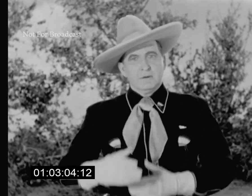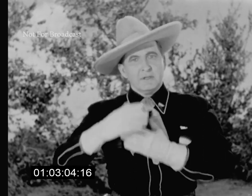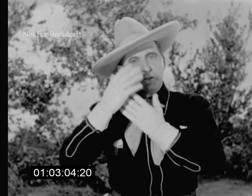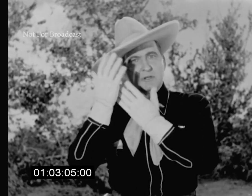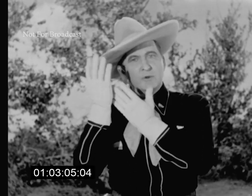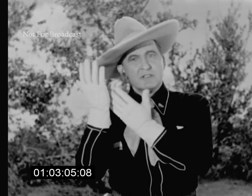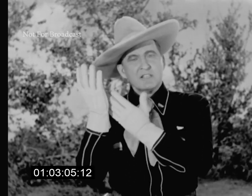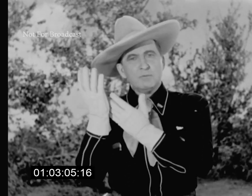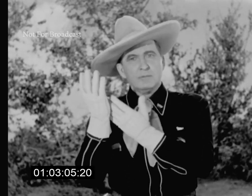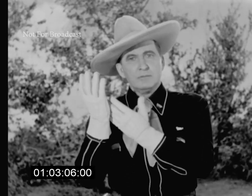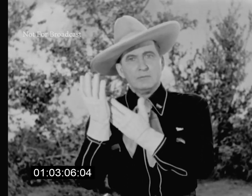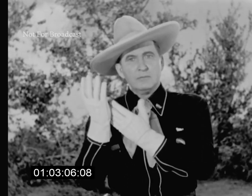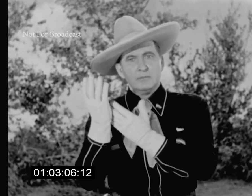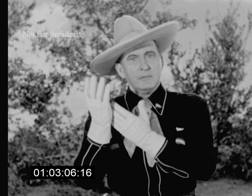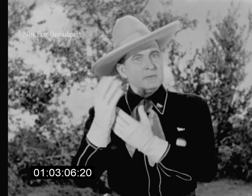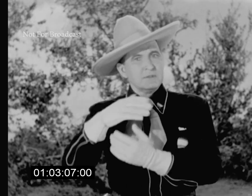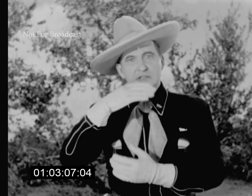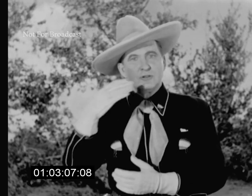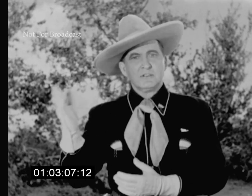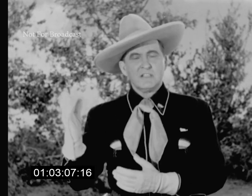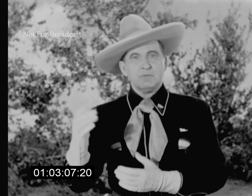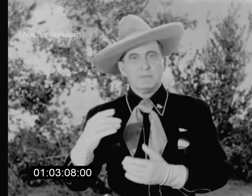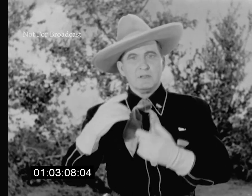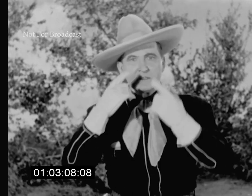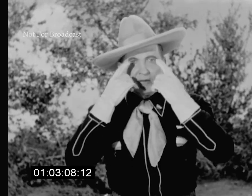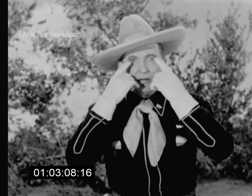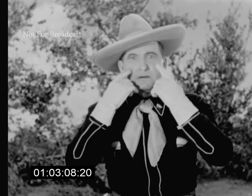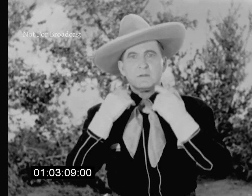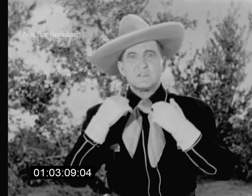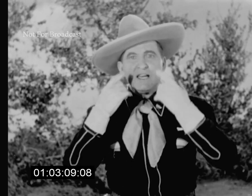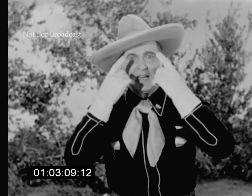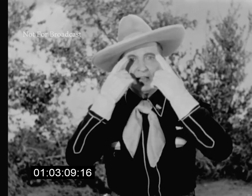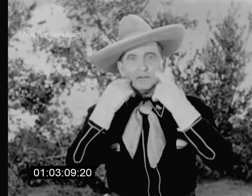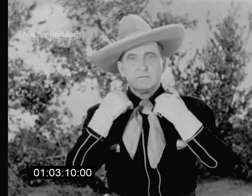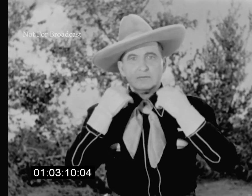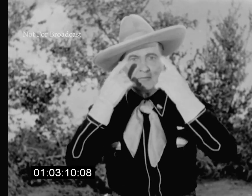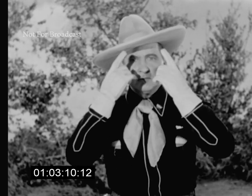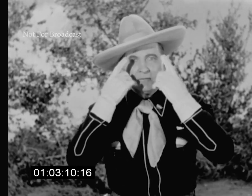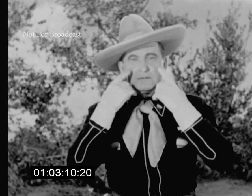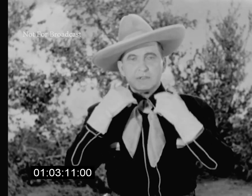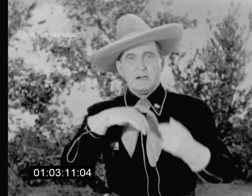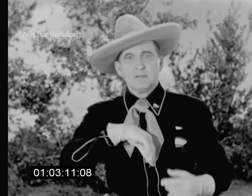Night when he went to sleep, said he couldn't sleep because he was sad. His heart was